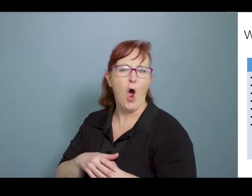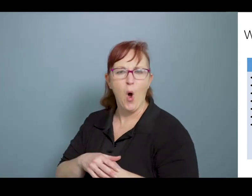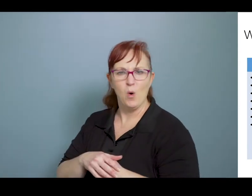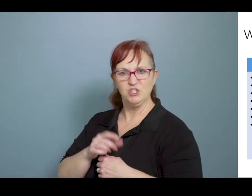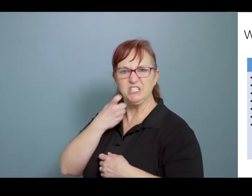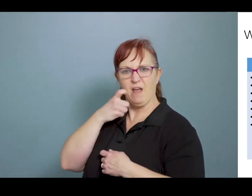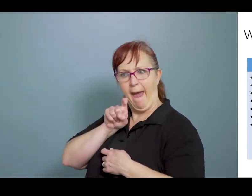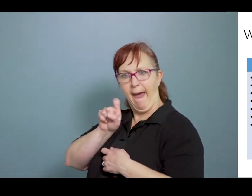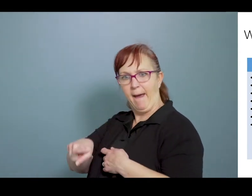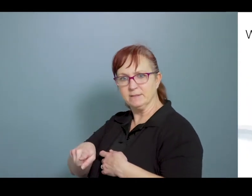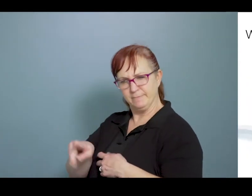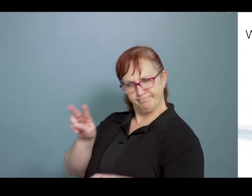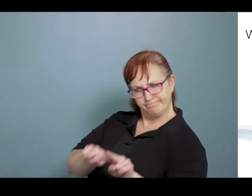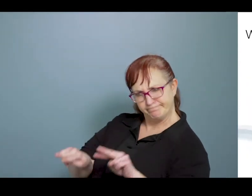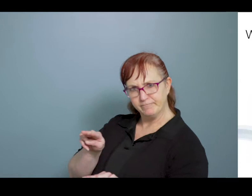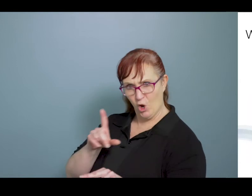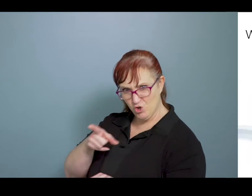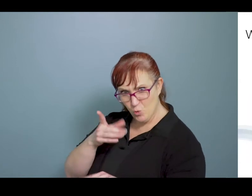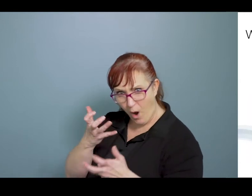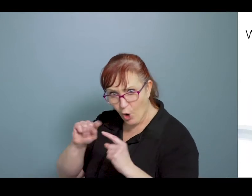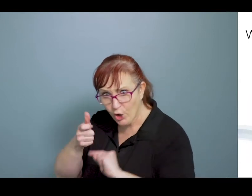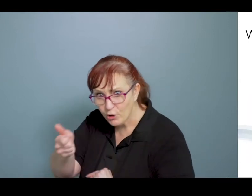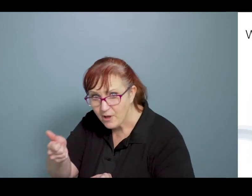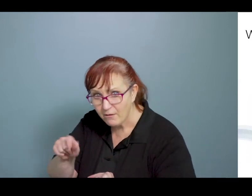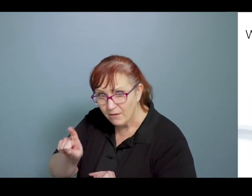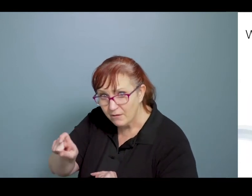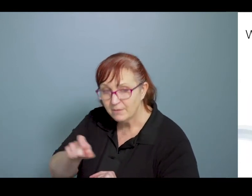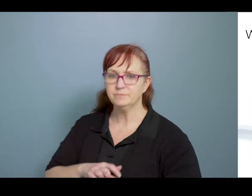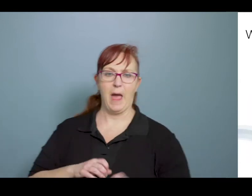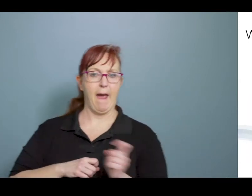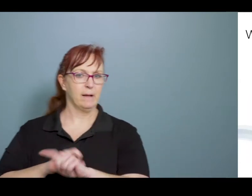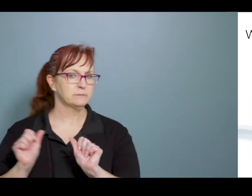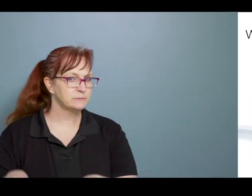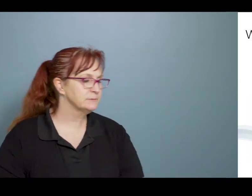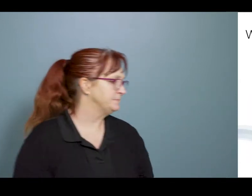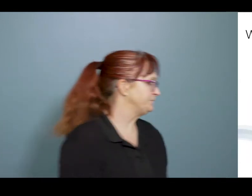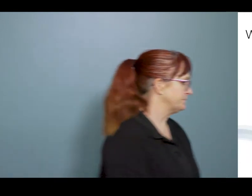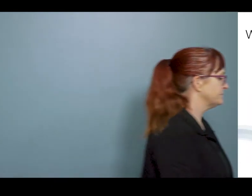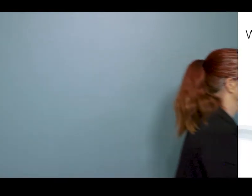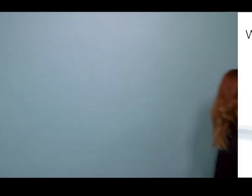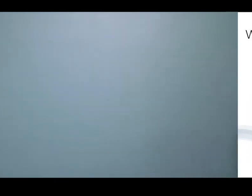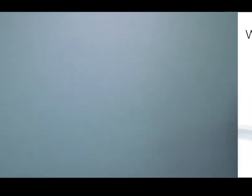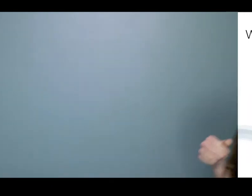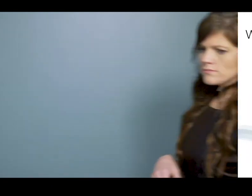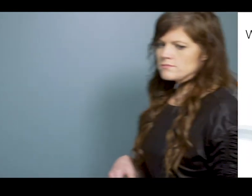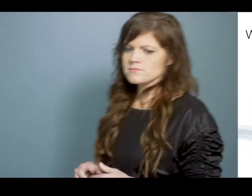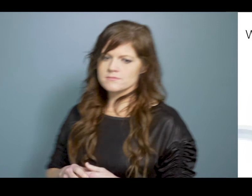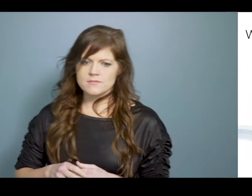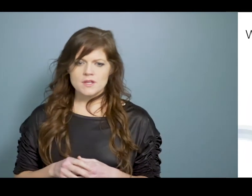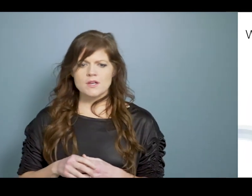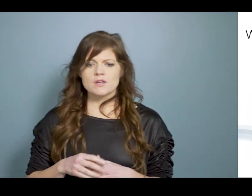head. So here are a couple things that are helpful. Show that you care,